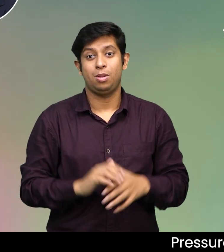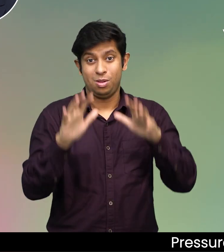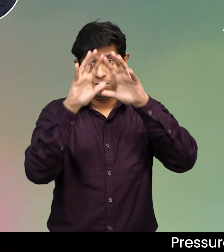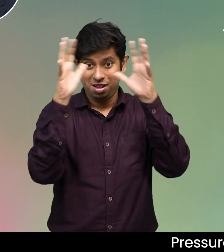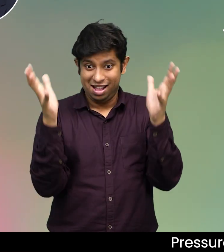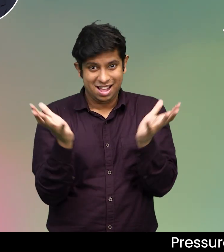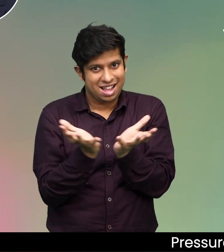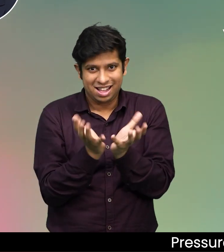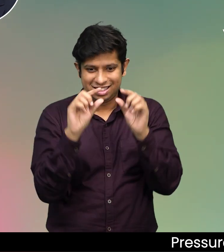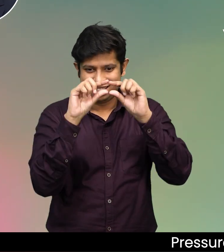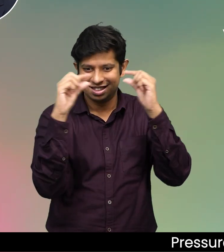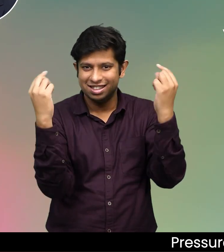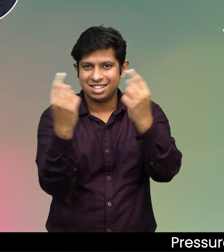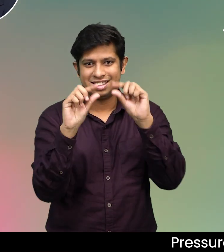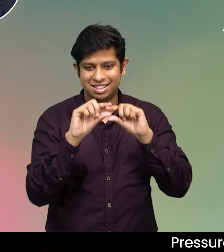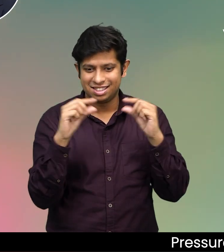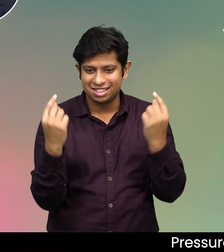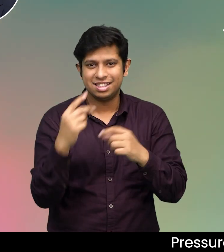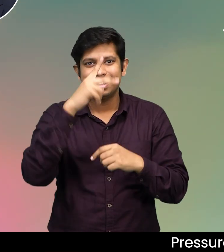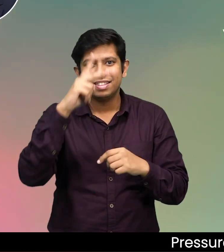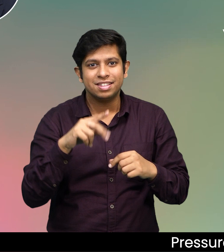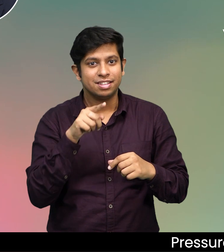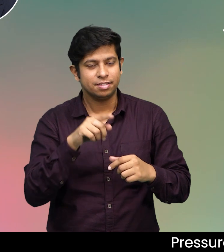pressure belts,